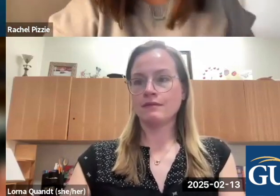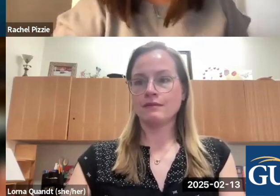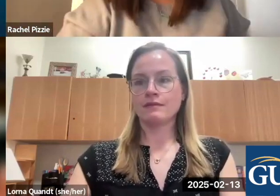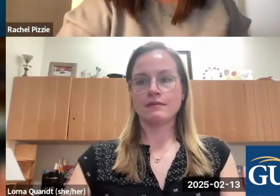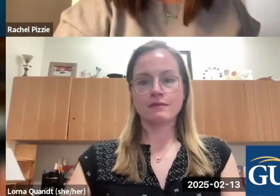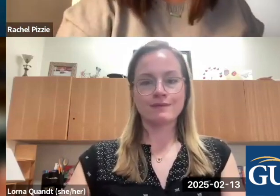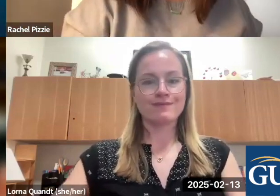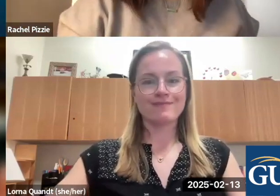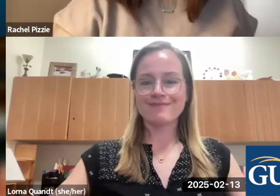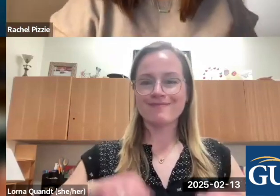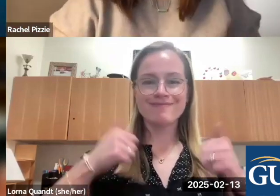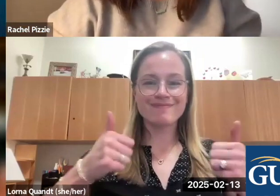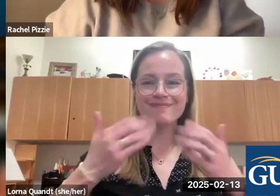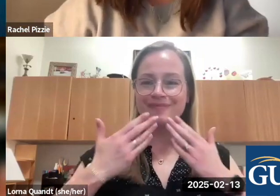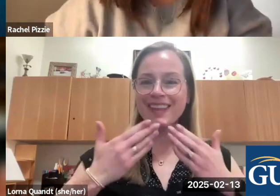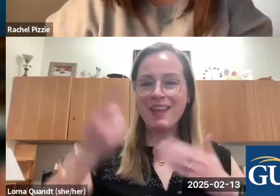seeing it.